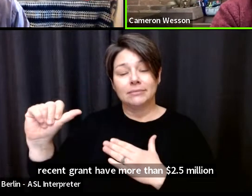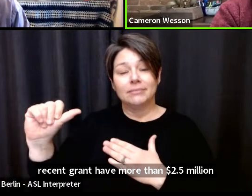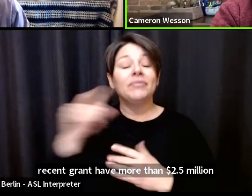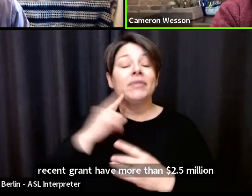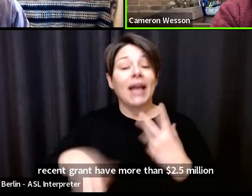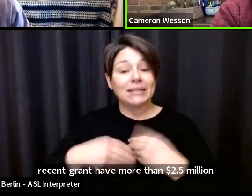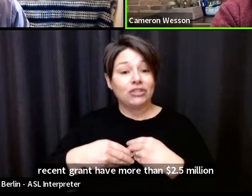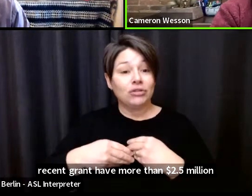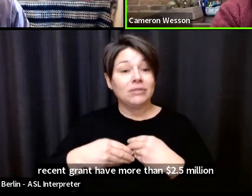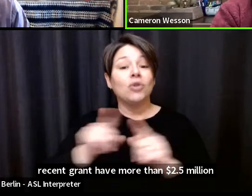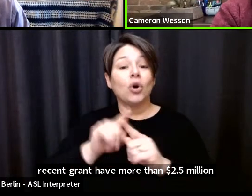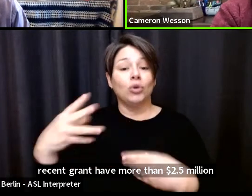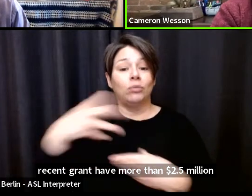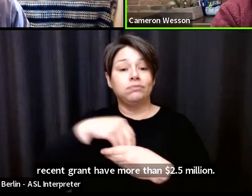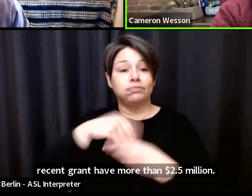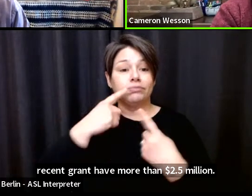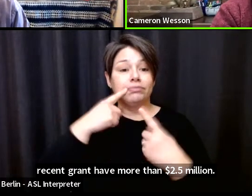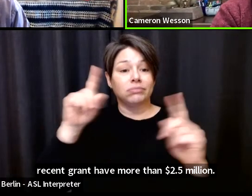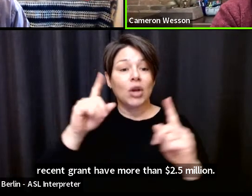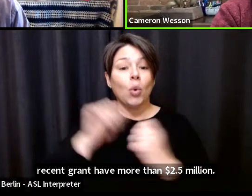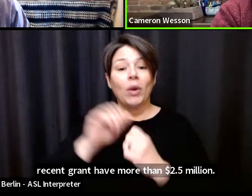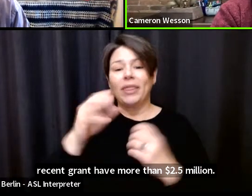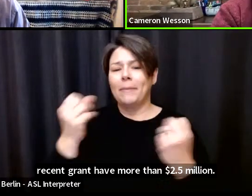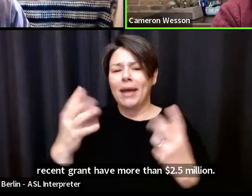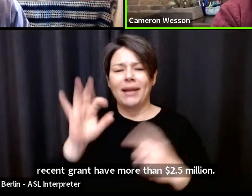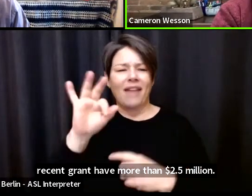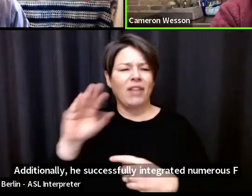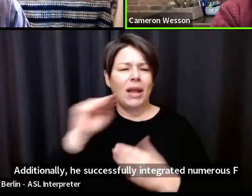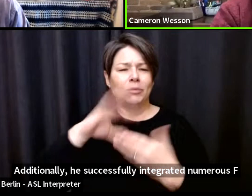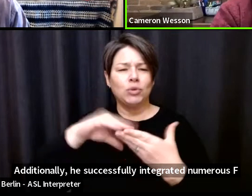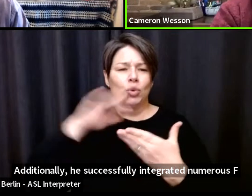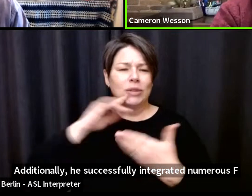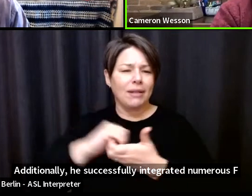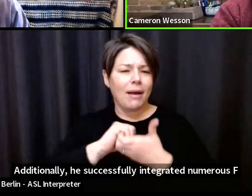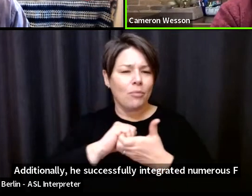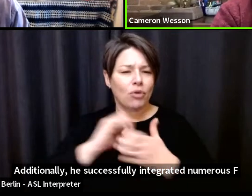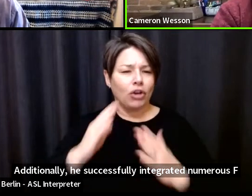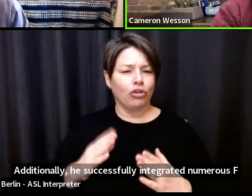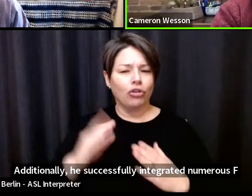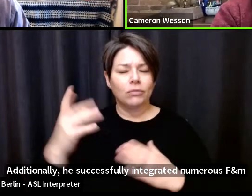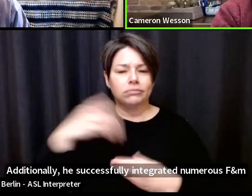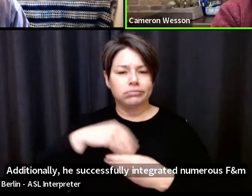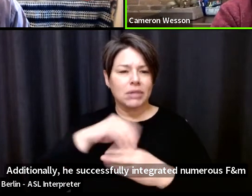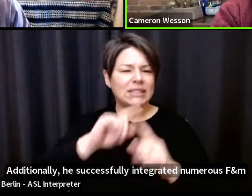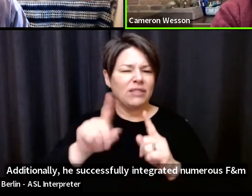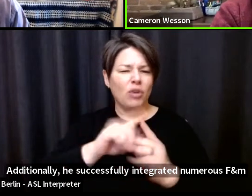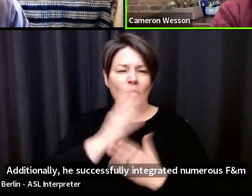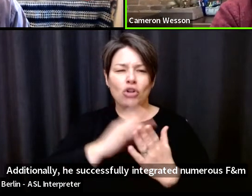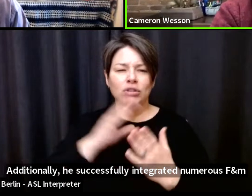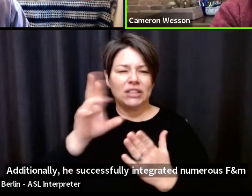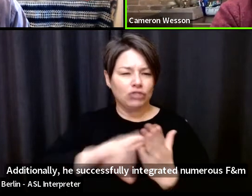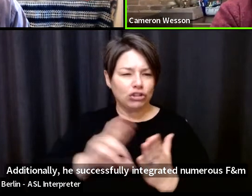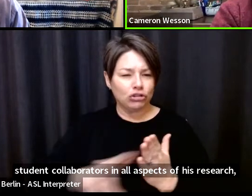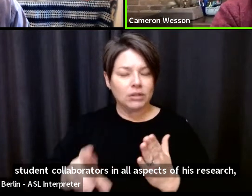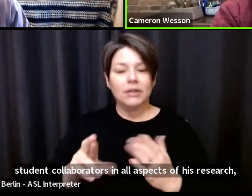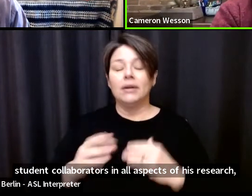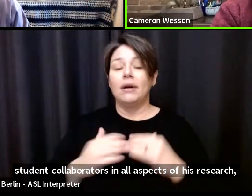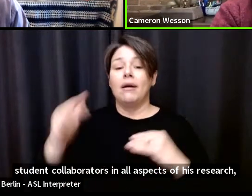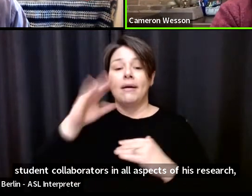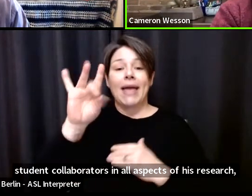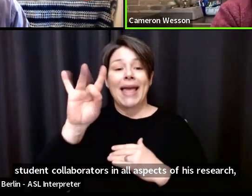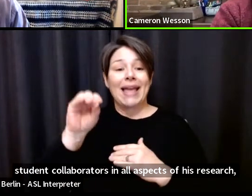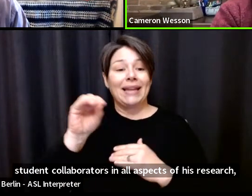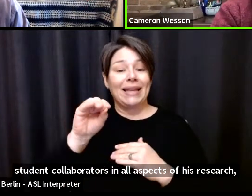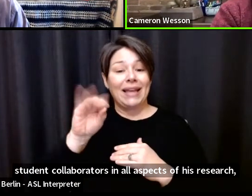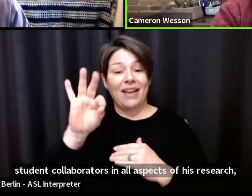he's successfully integrated numerous F&M student collaborators in all aspects of his research. More than 80 F&M